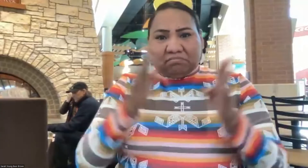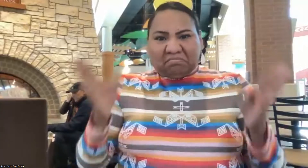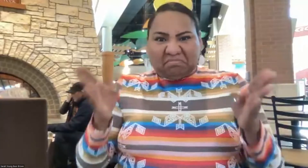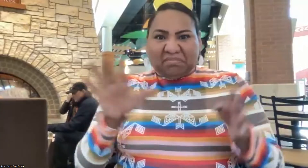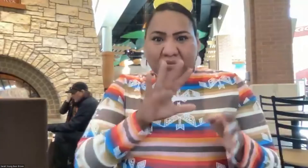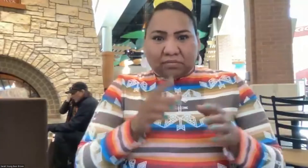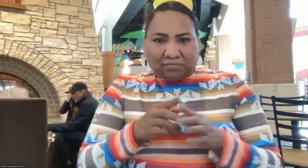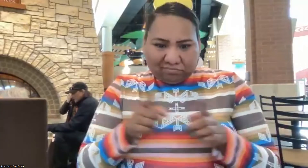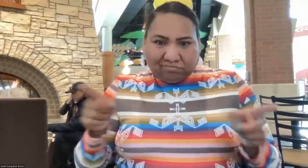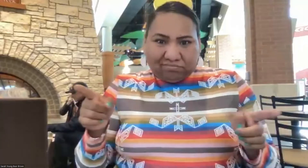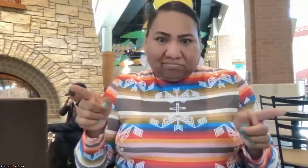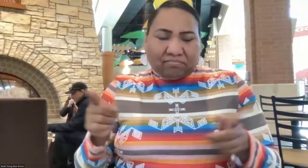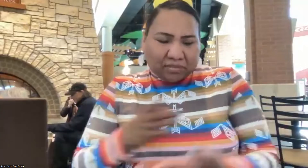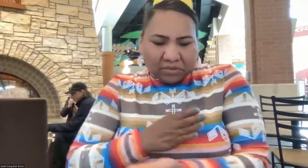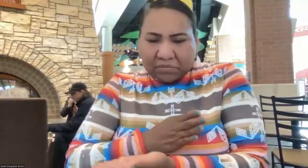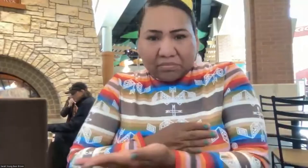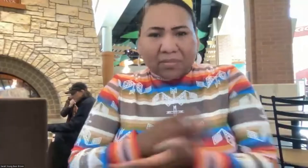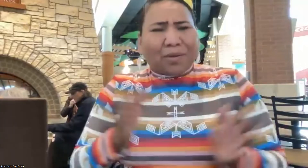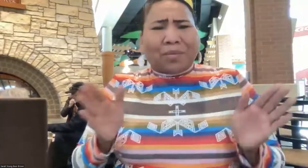and measured a mere 11 inches.